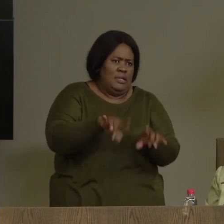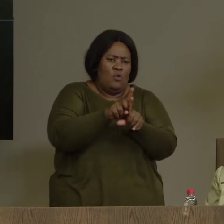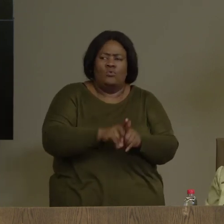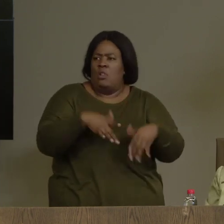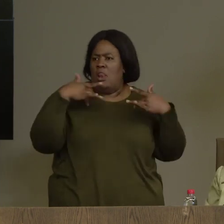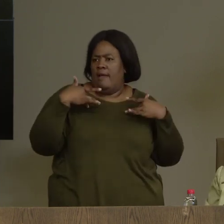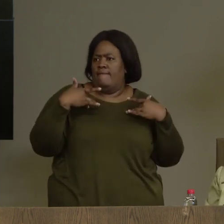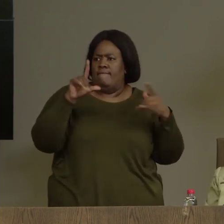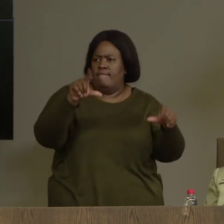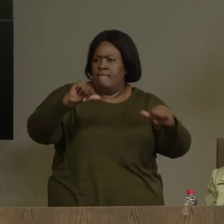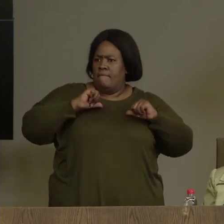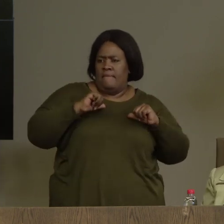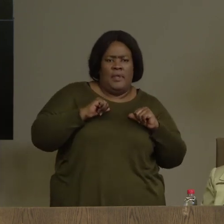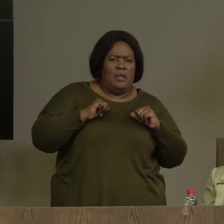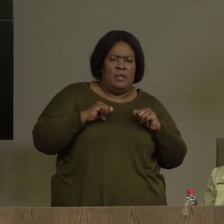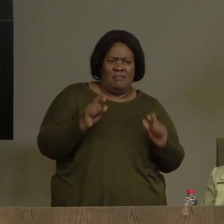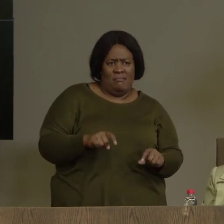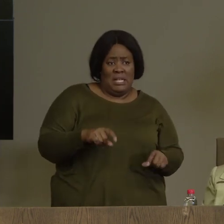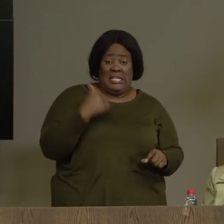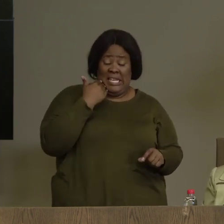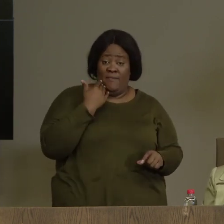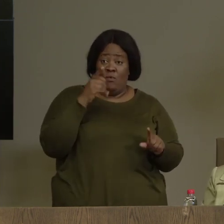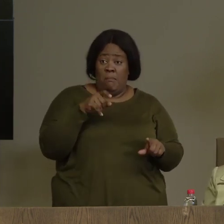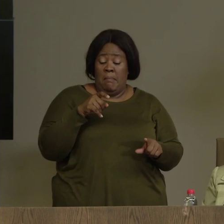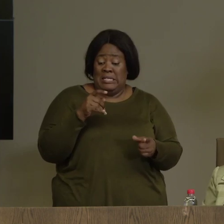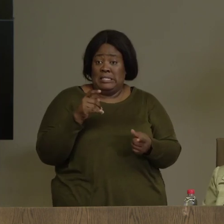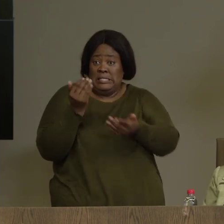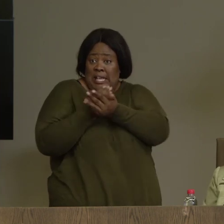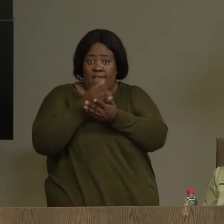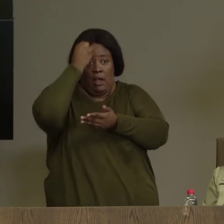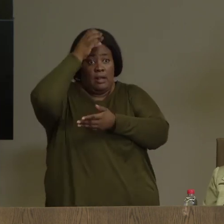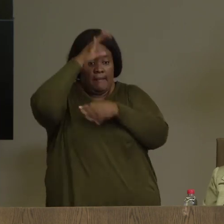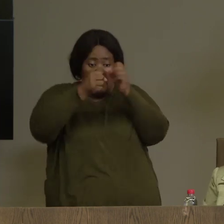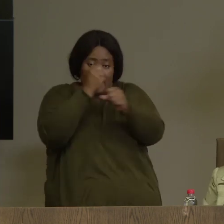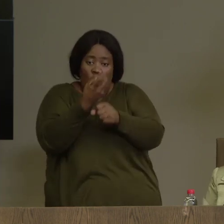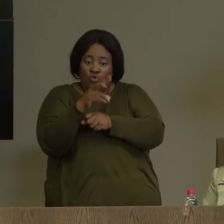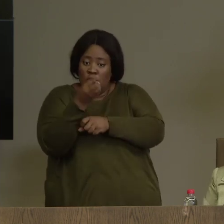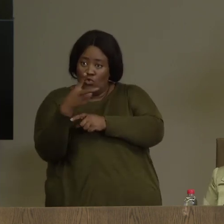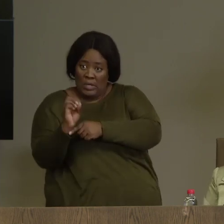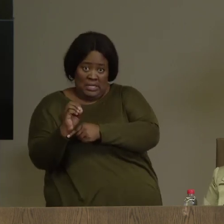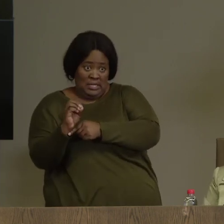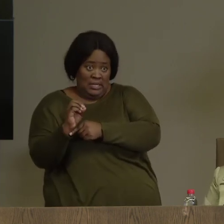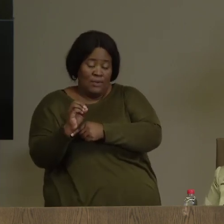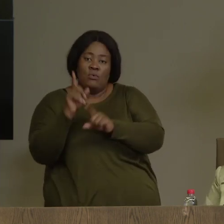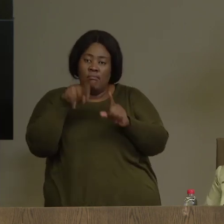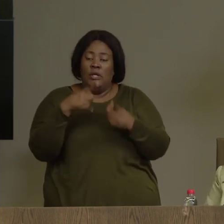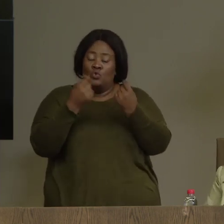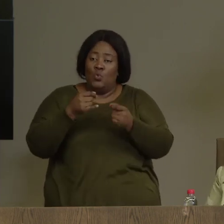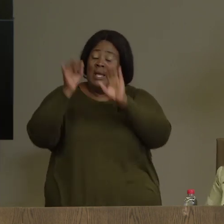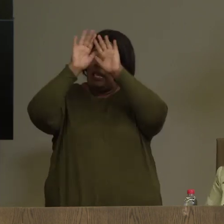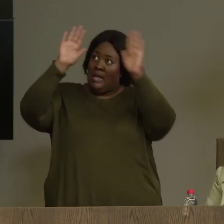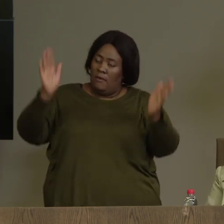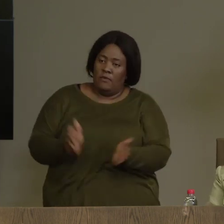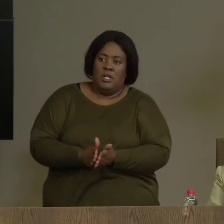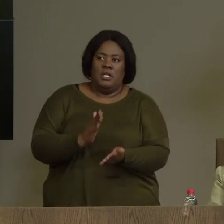humble appeal to say, if we have to save the academic year of 2020, we have to do whatever it takes as a